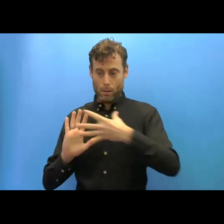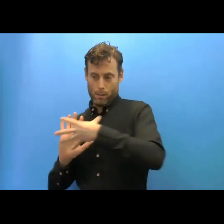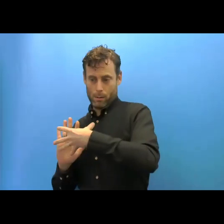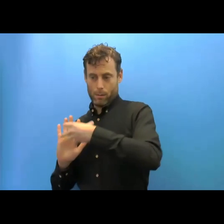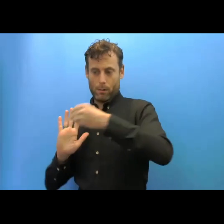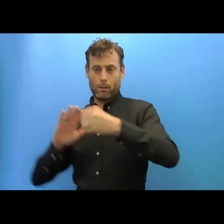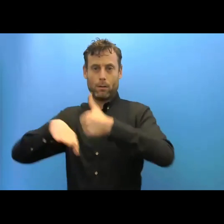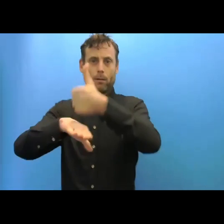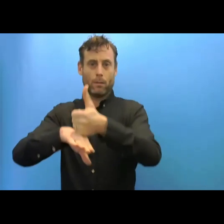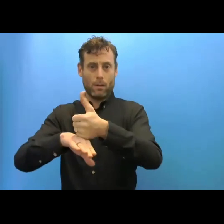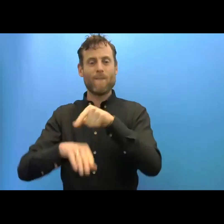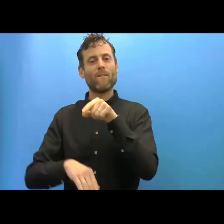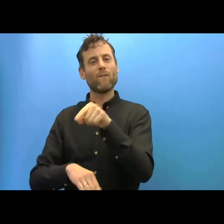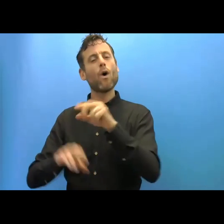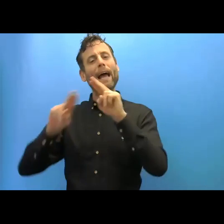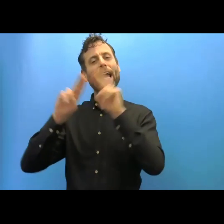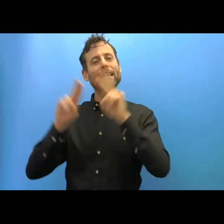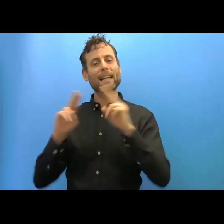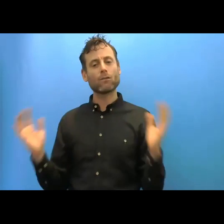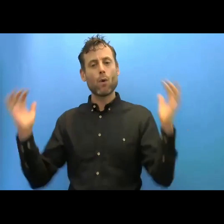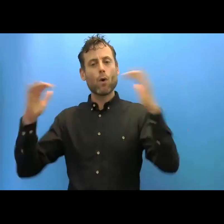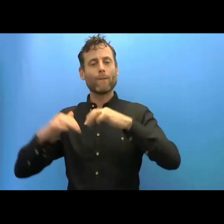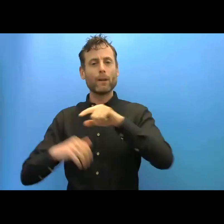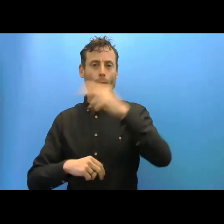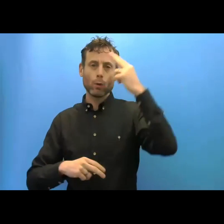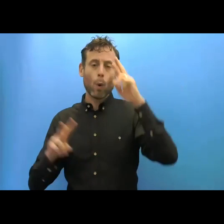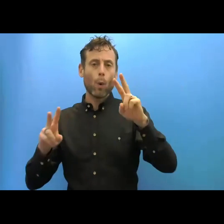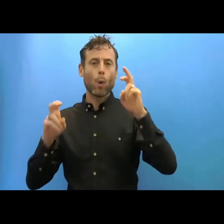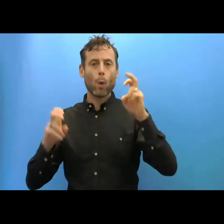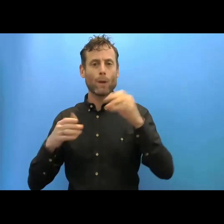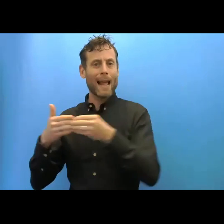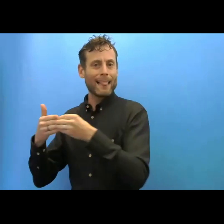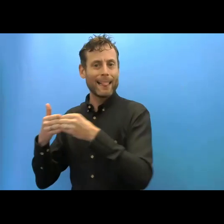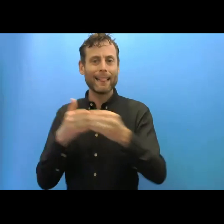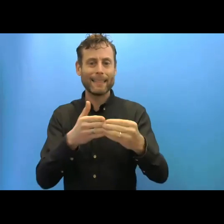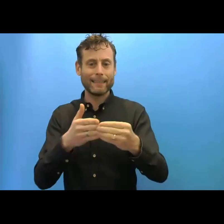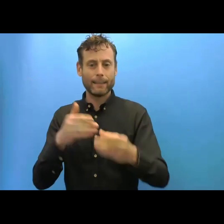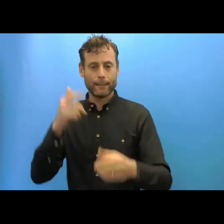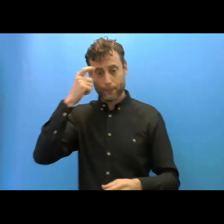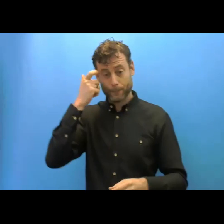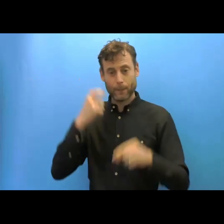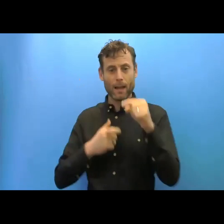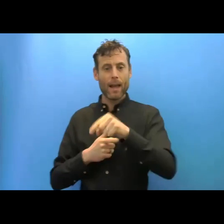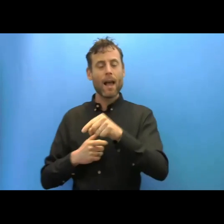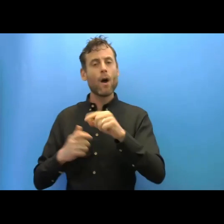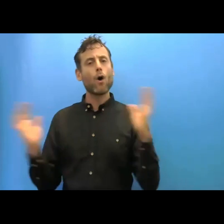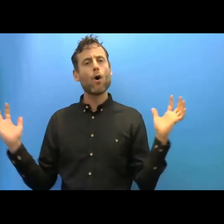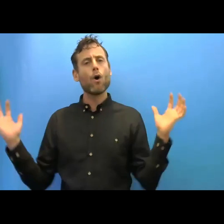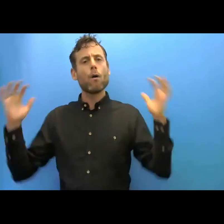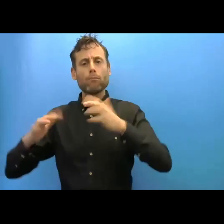international convention called LEAD. The convention's about